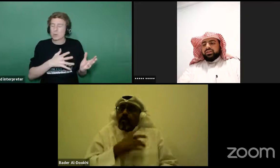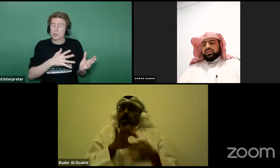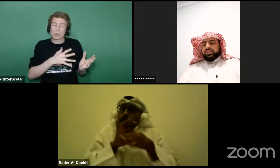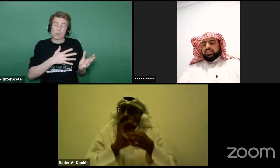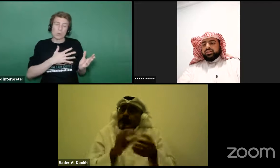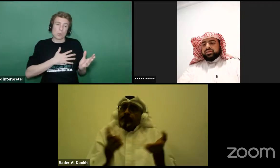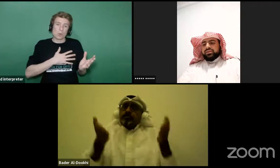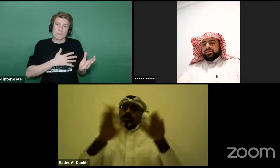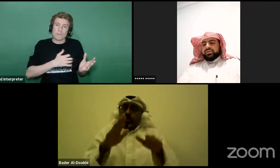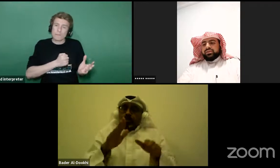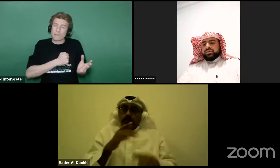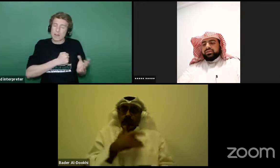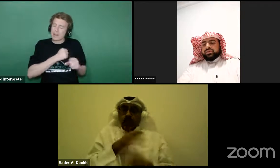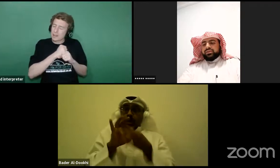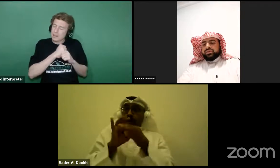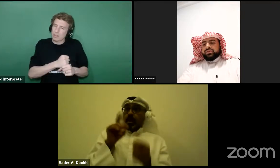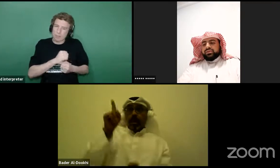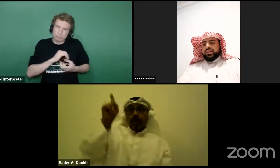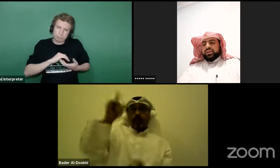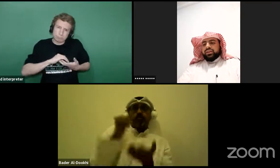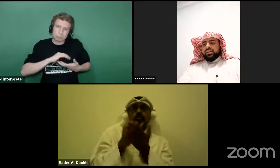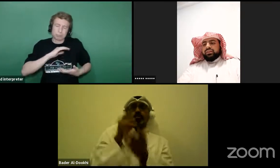their trust in their Lord alone.